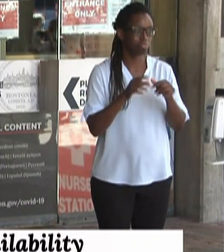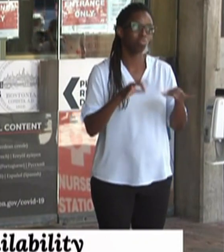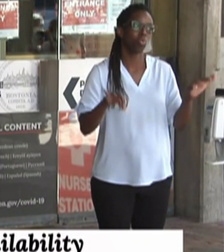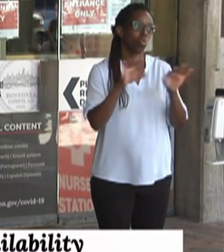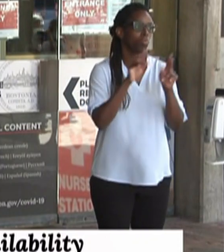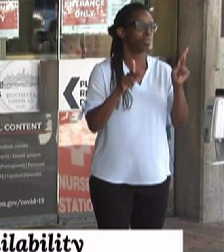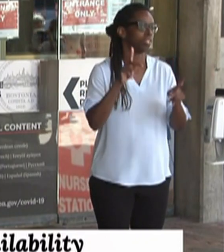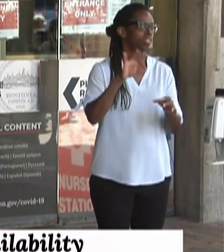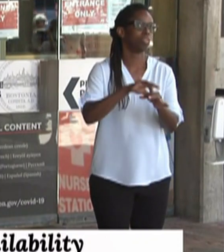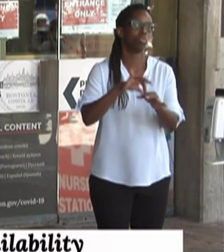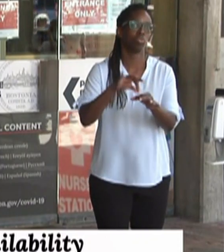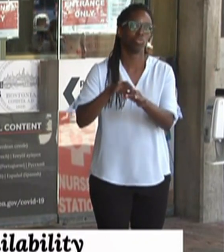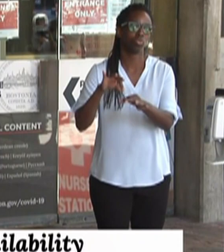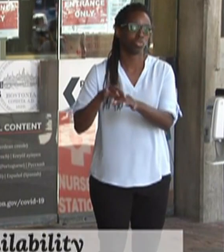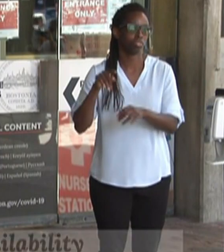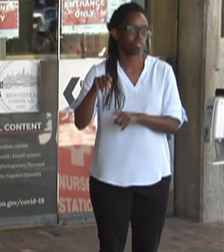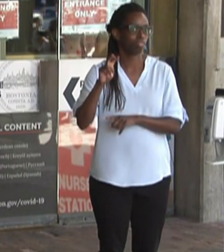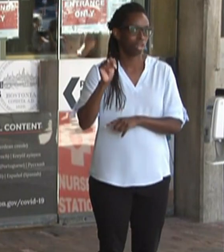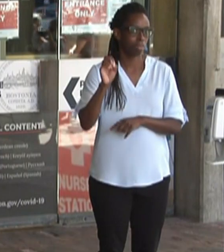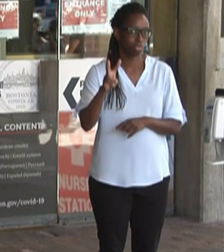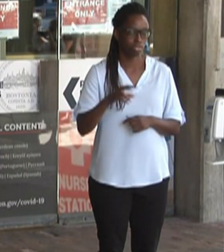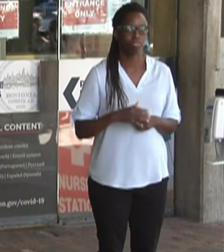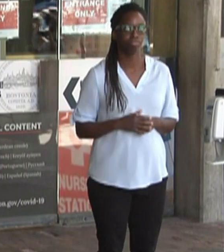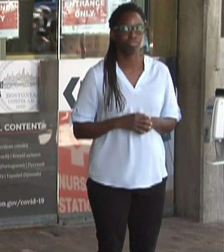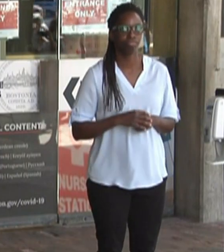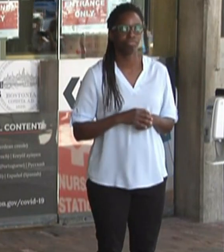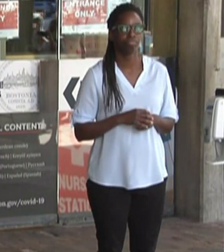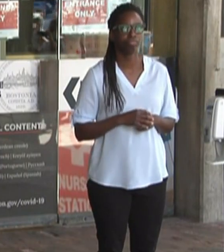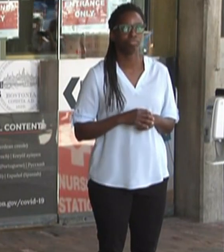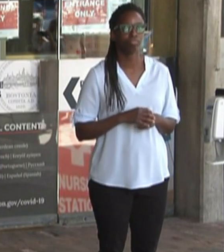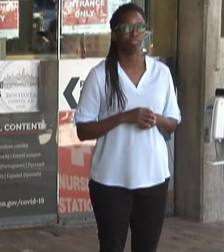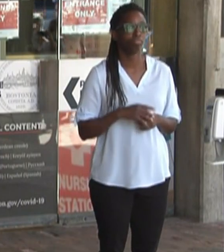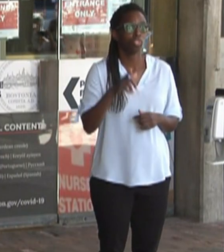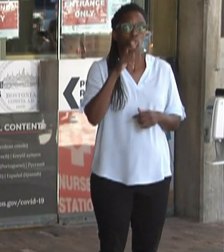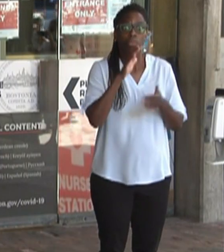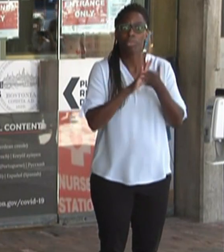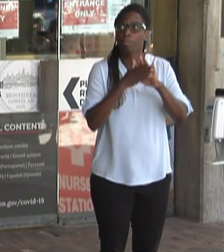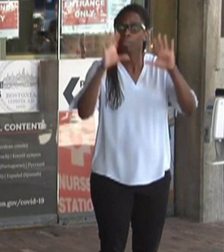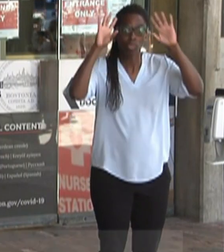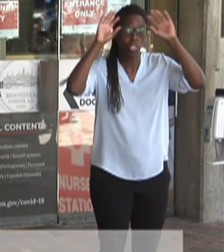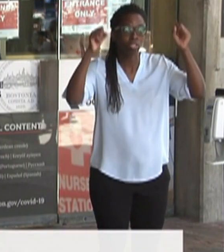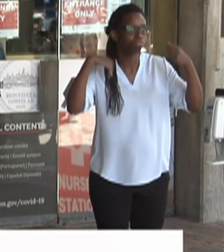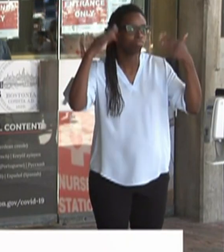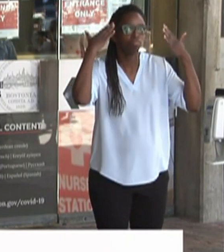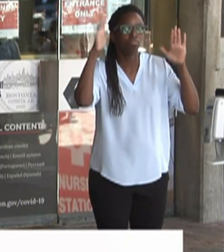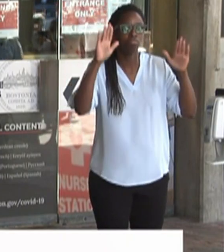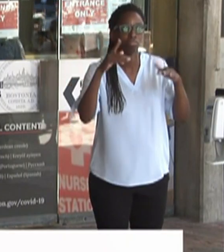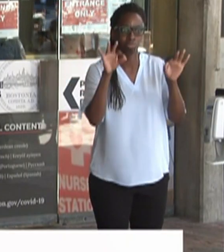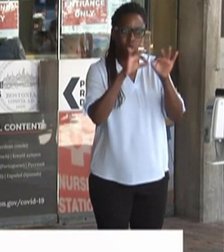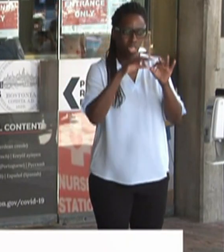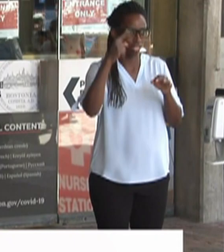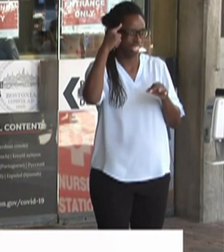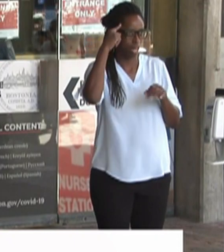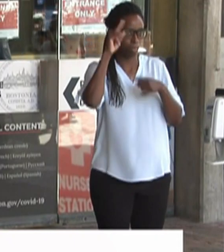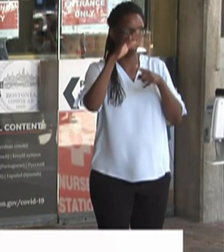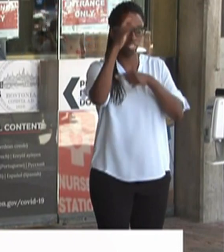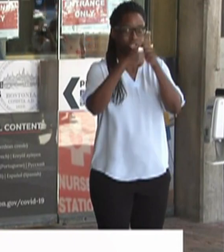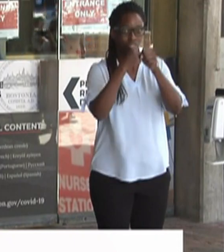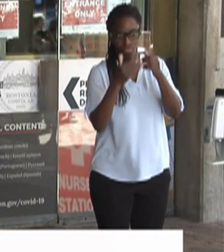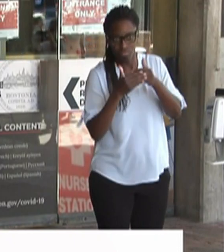and the direction of the country to go. And with the concerns of people not having faith in the Postal